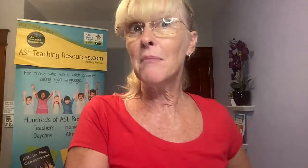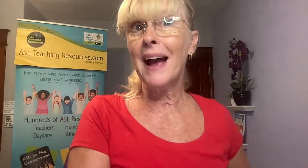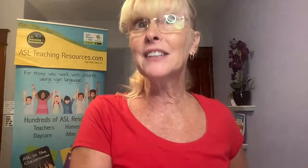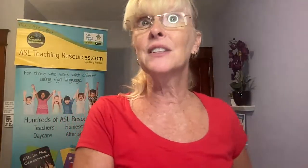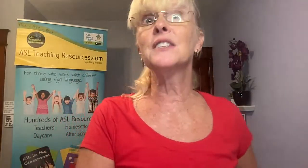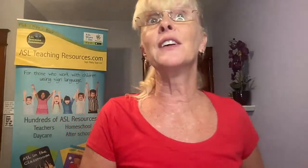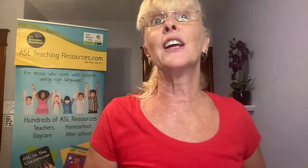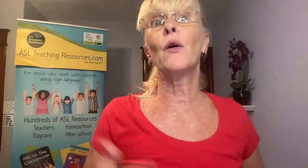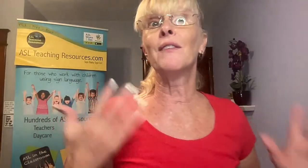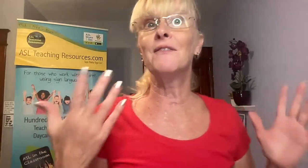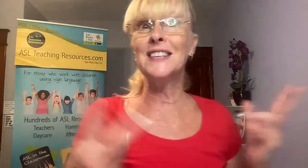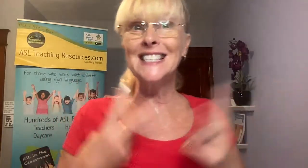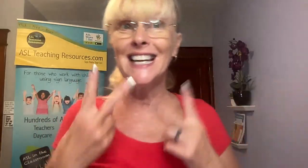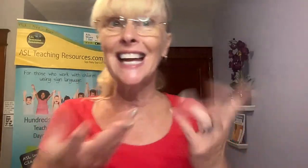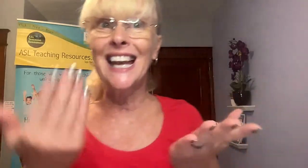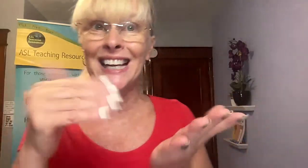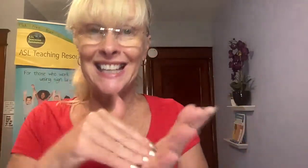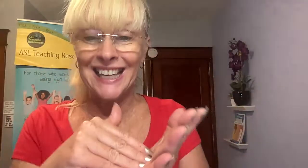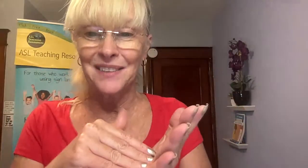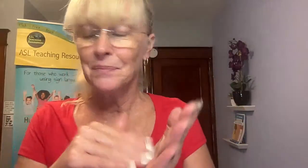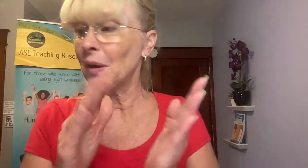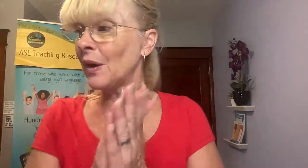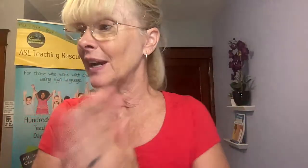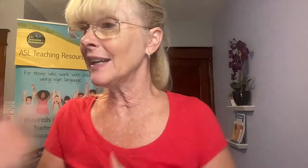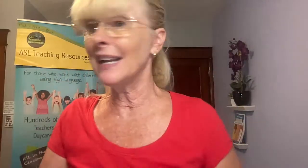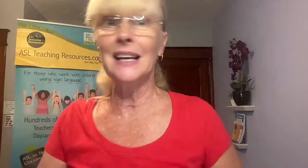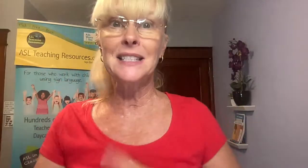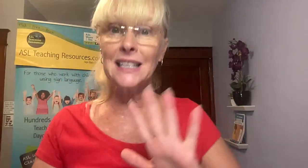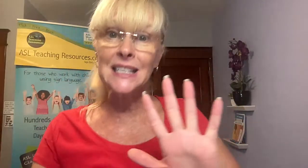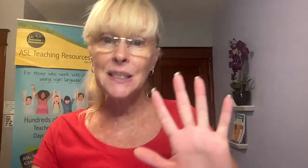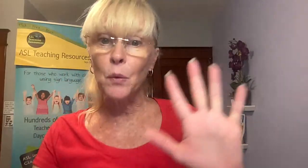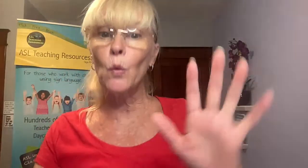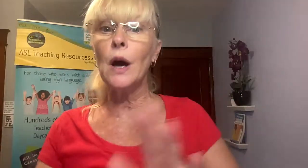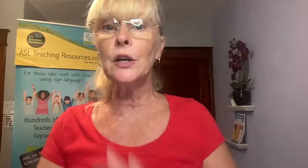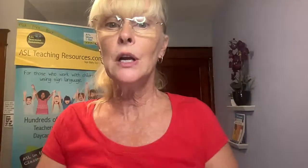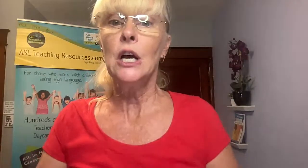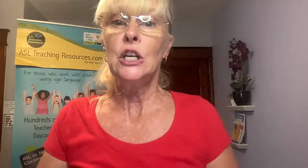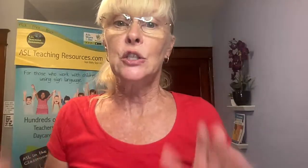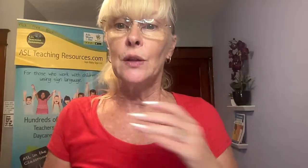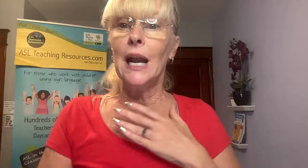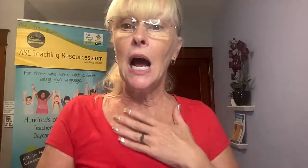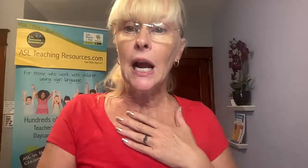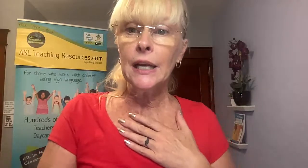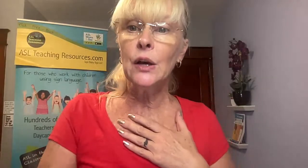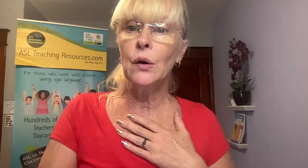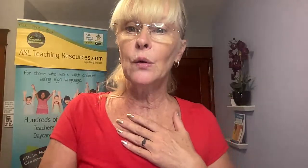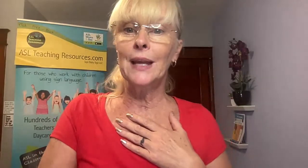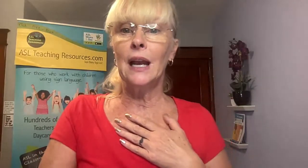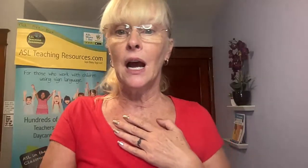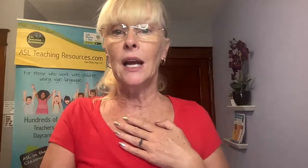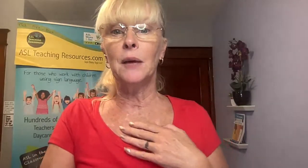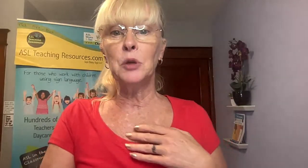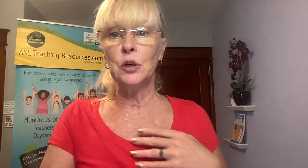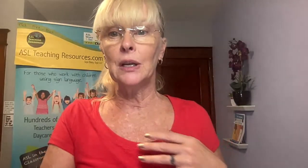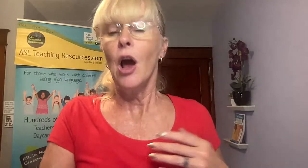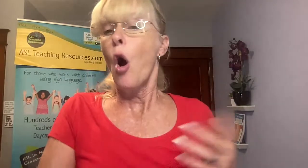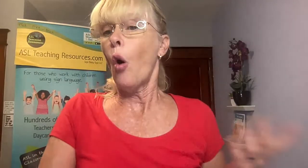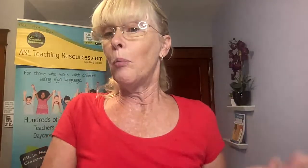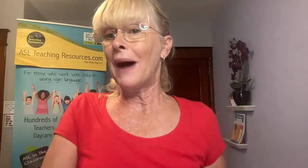back to this video and visit it again. All right. Let's get a sip of water so that I know that I am good. Oh, by